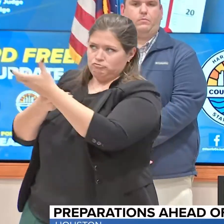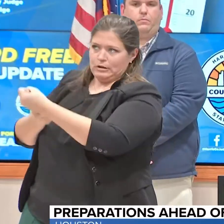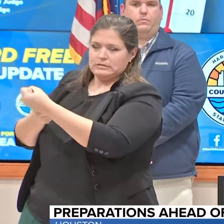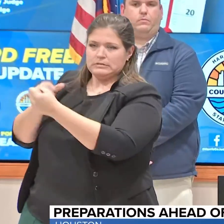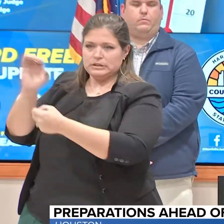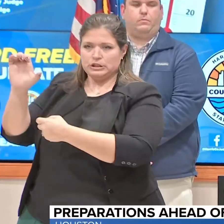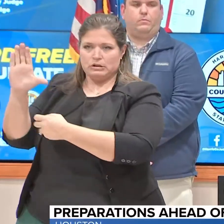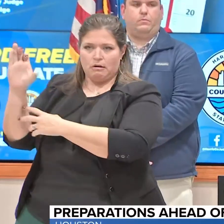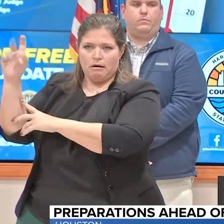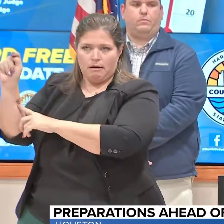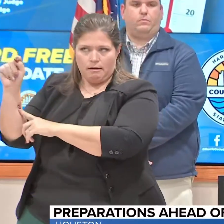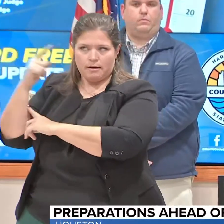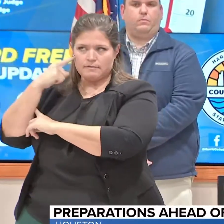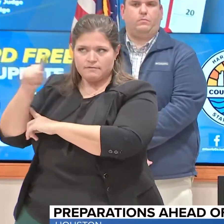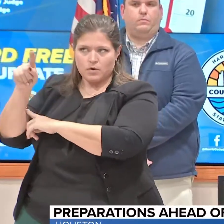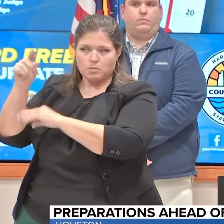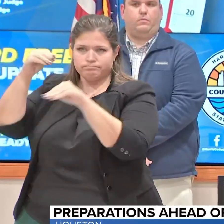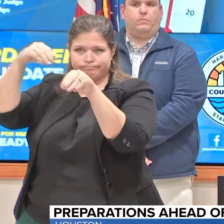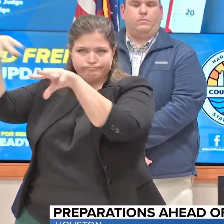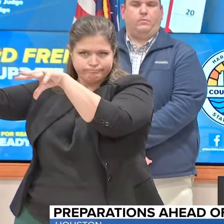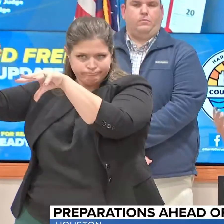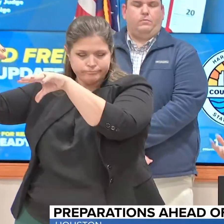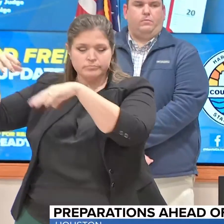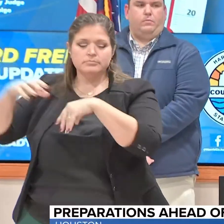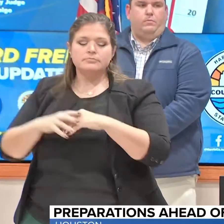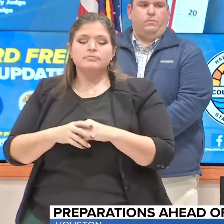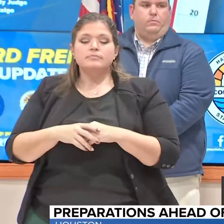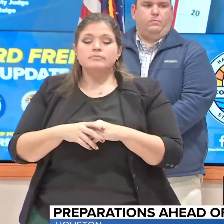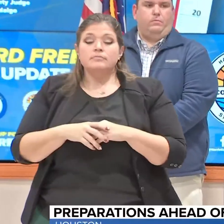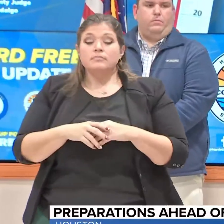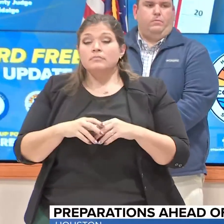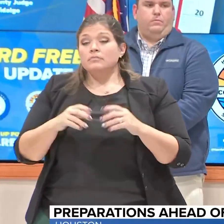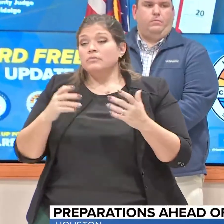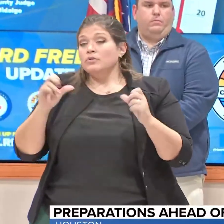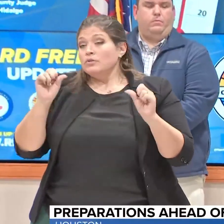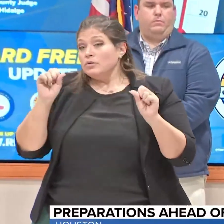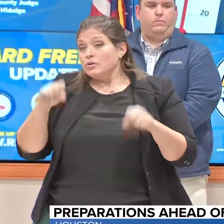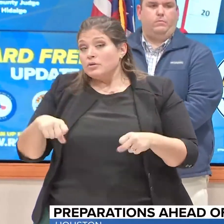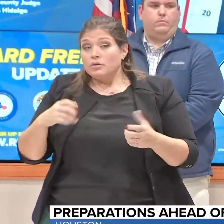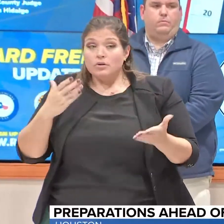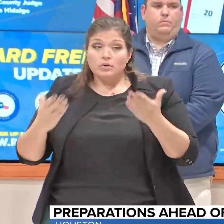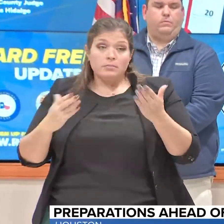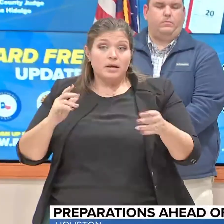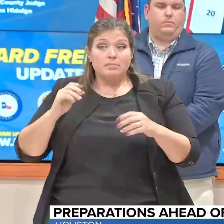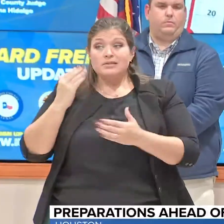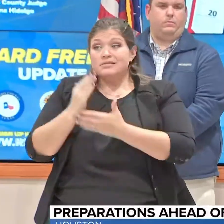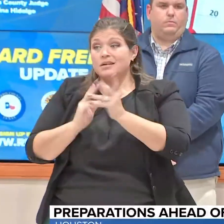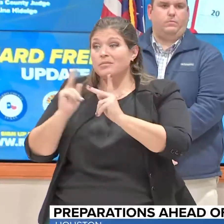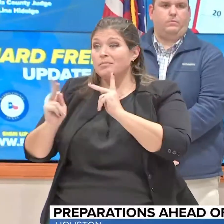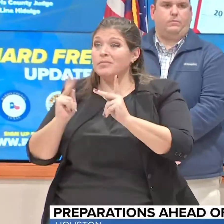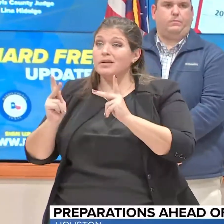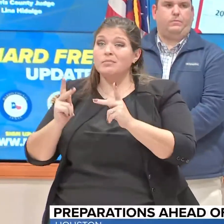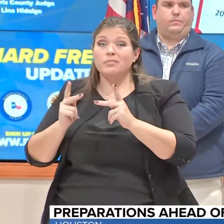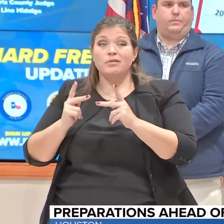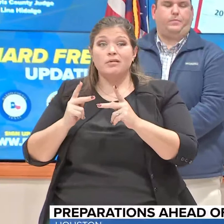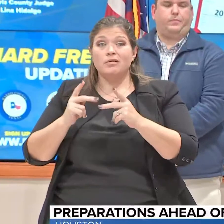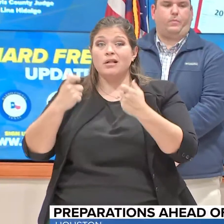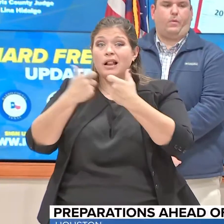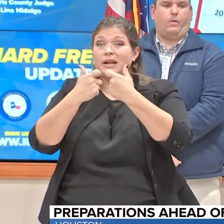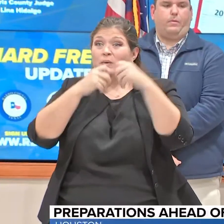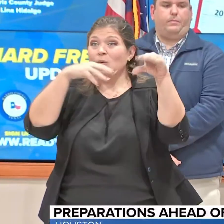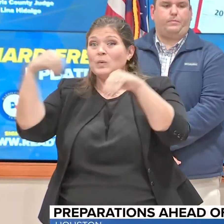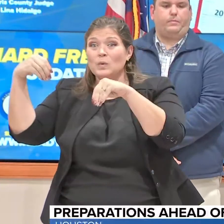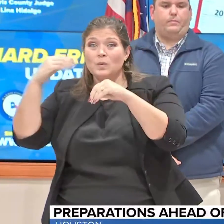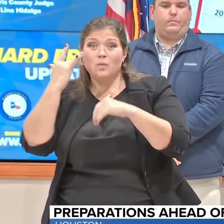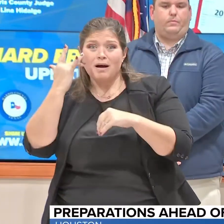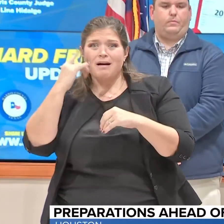outages. Again, could somebody lose power because the winds knock off a tree limb that knocks off a power line? Yes. But from